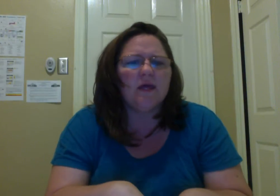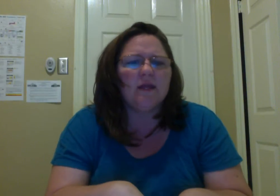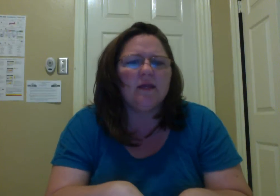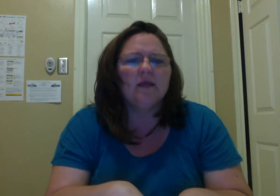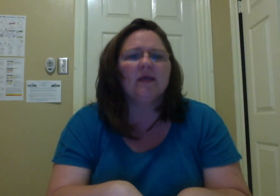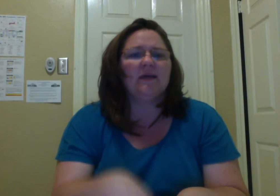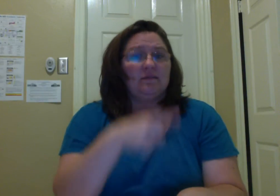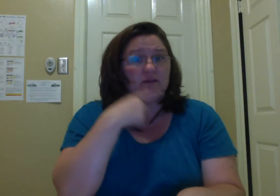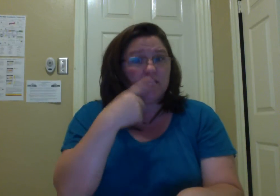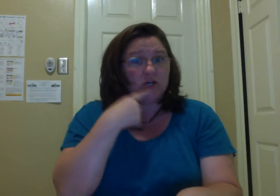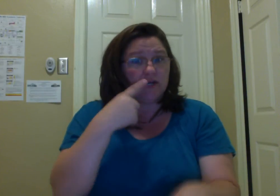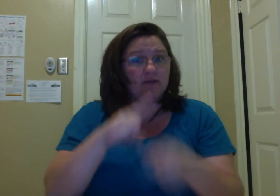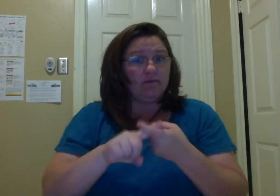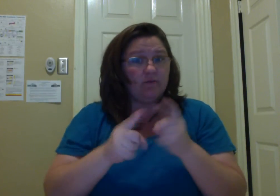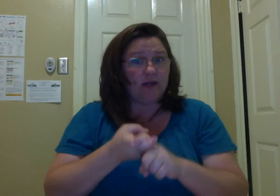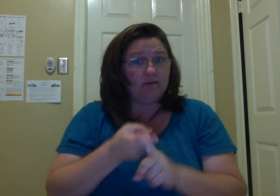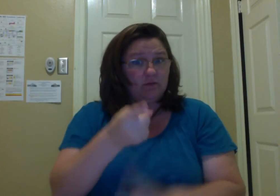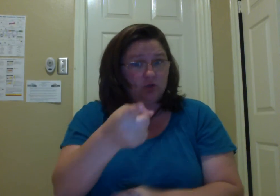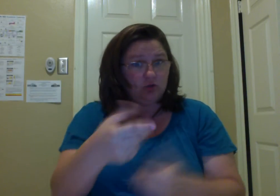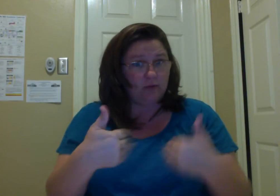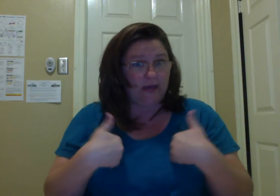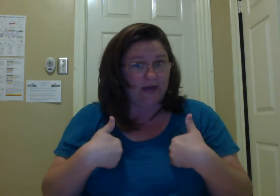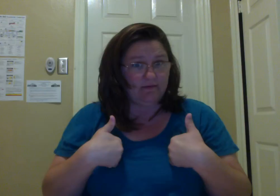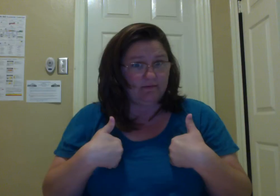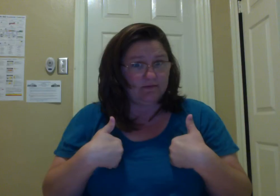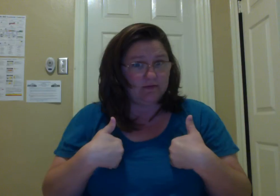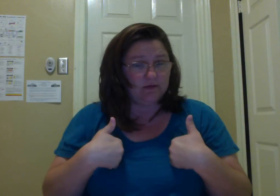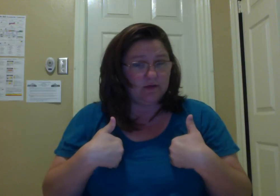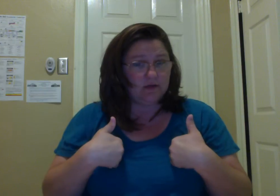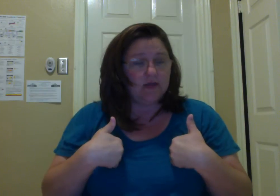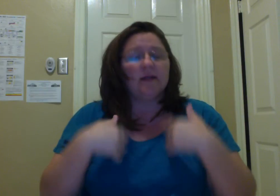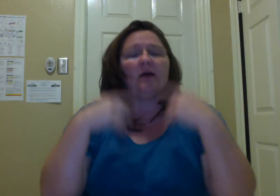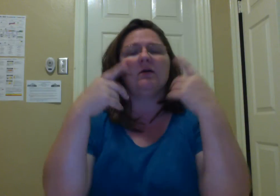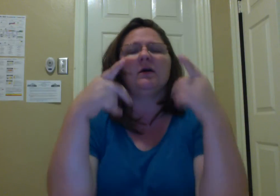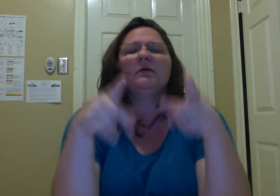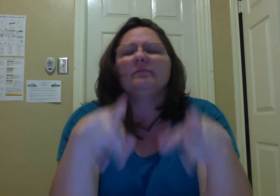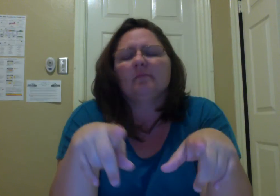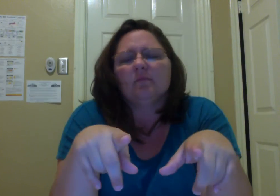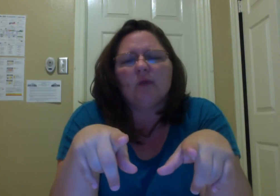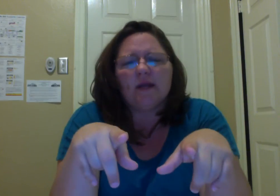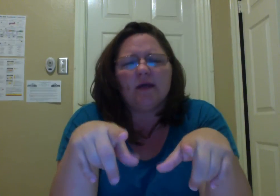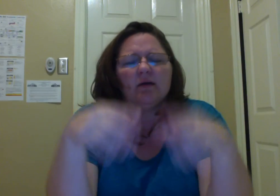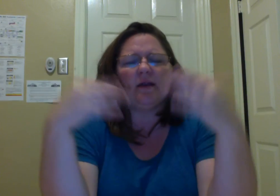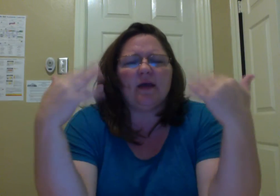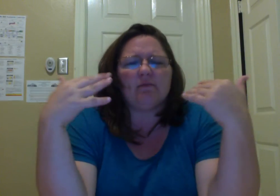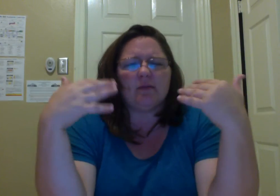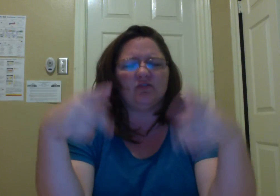And it's hearing friends you have. Now, right now, and I haven't mentioned this